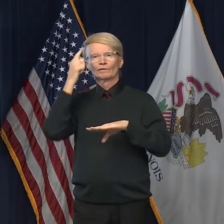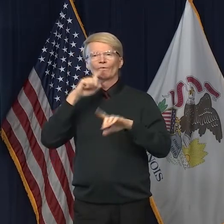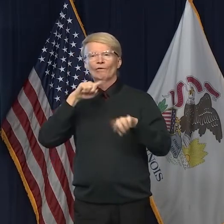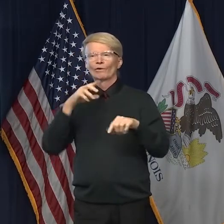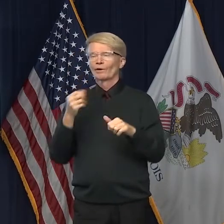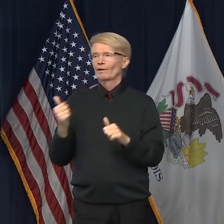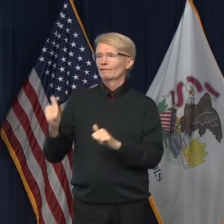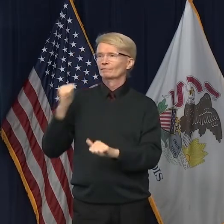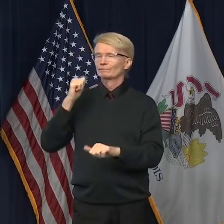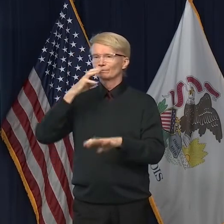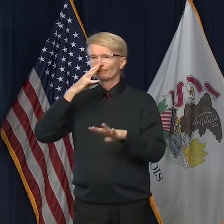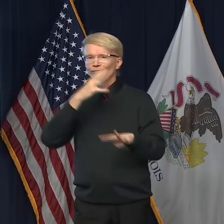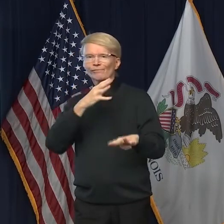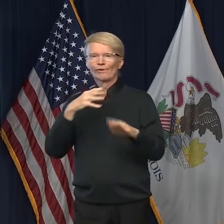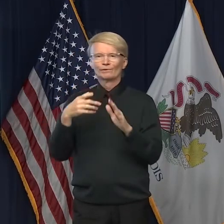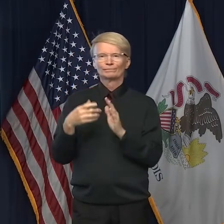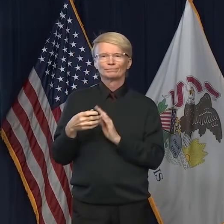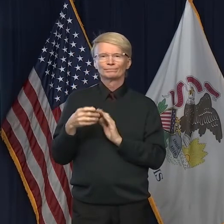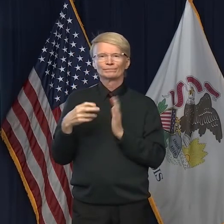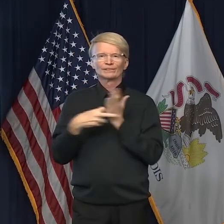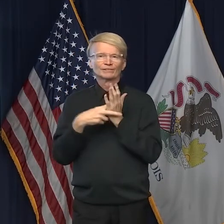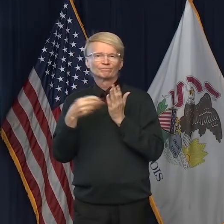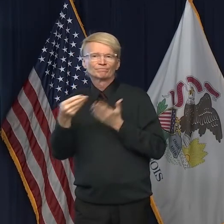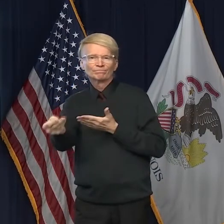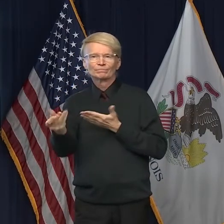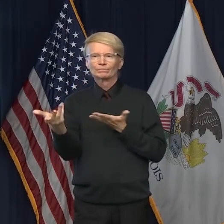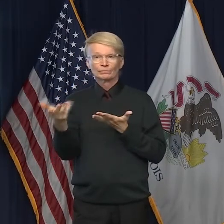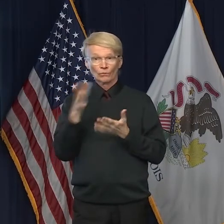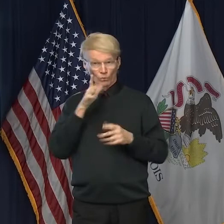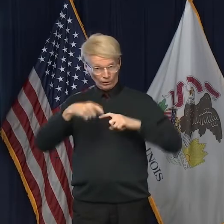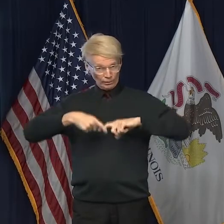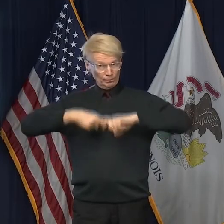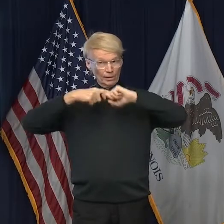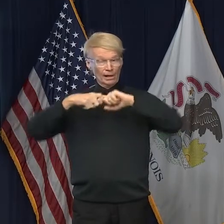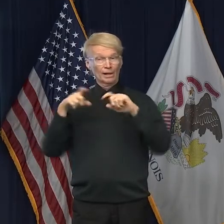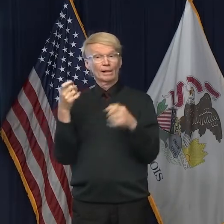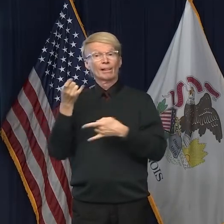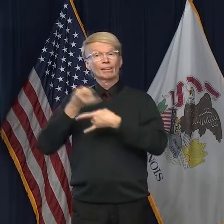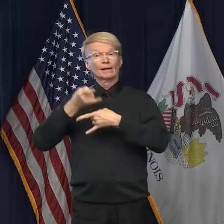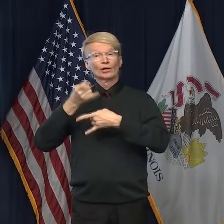citations, will the state revoke or suspend liquor licenses? If so, at what point?